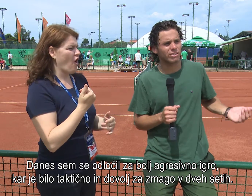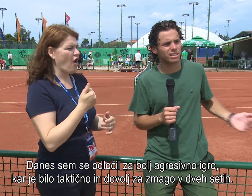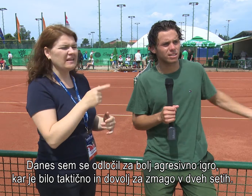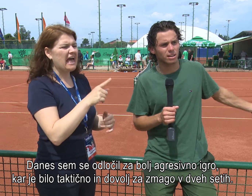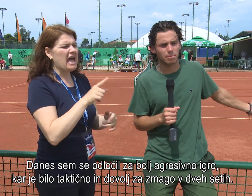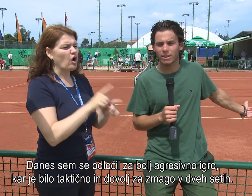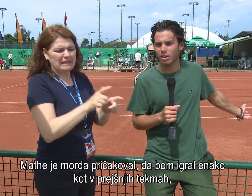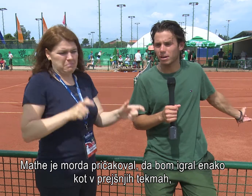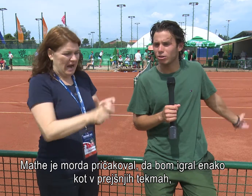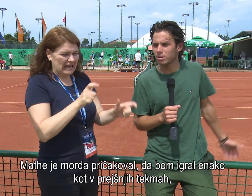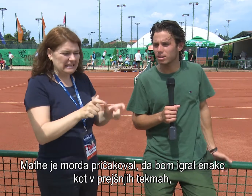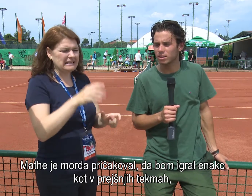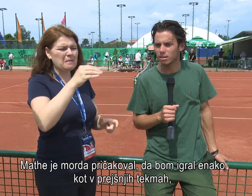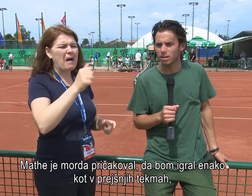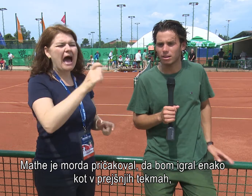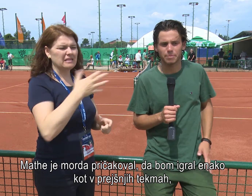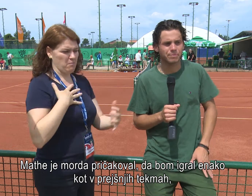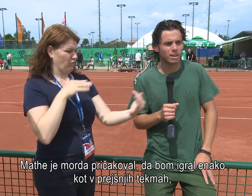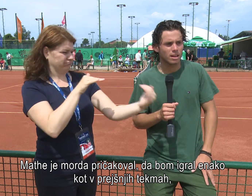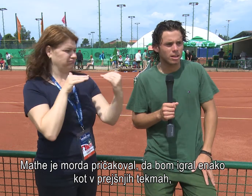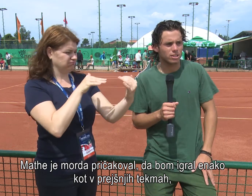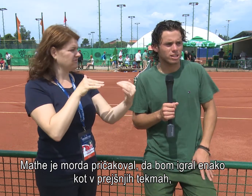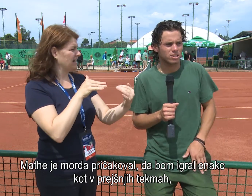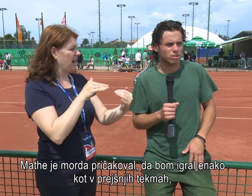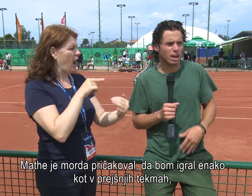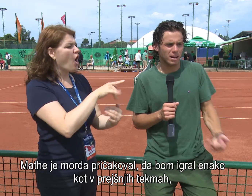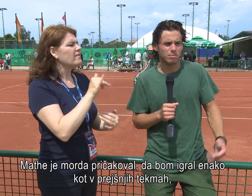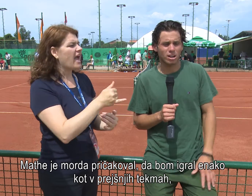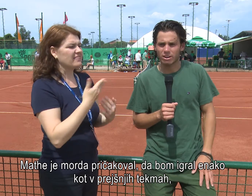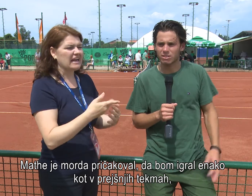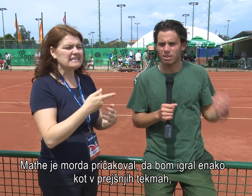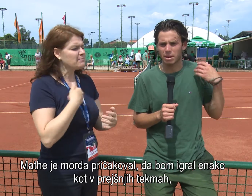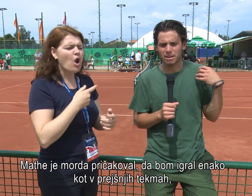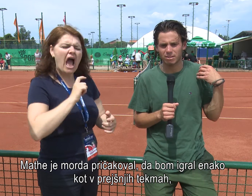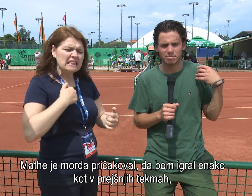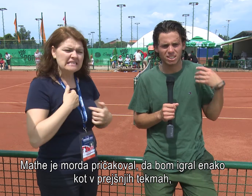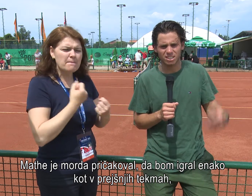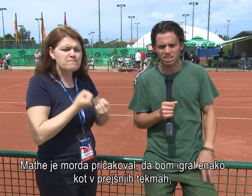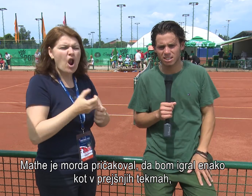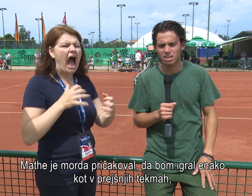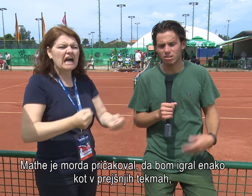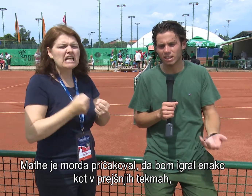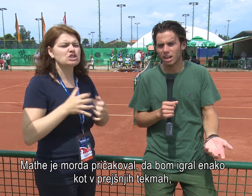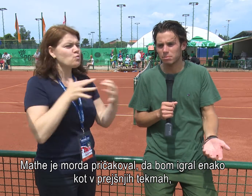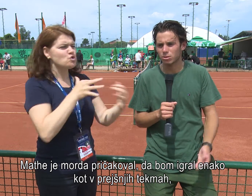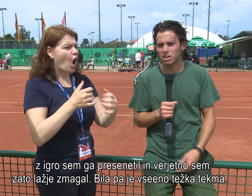offense Mate, my opponent. It's just today I played more aggressive than my previous matches, so that helped me to win